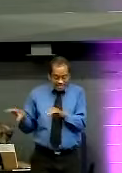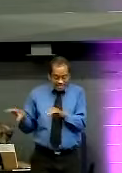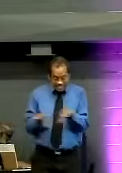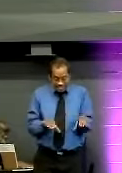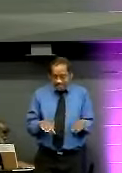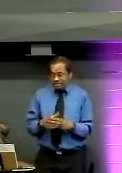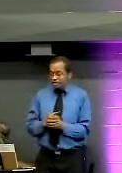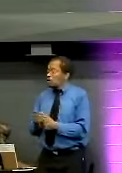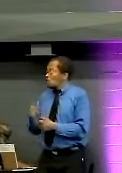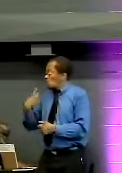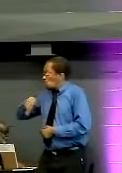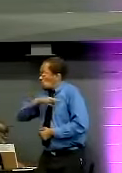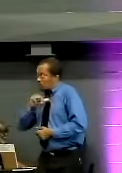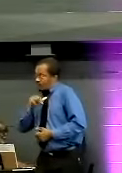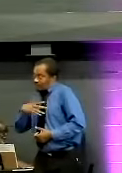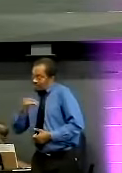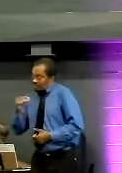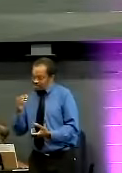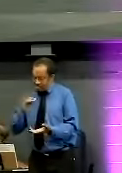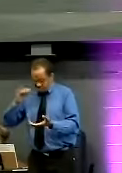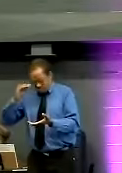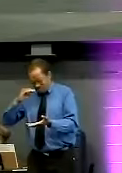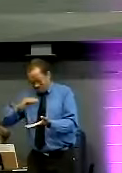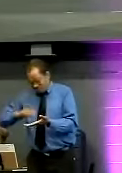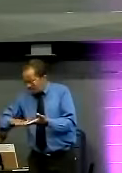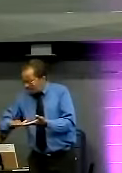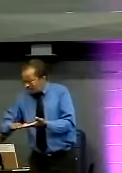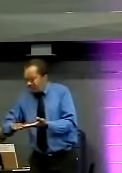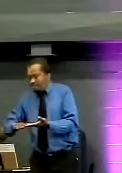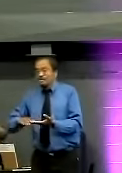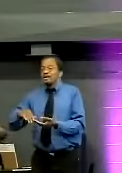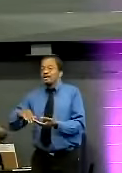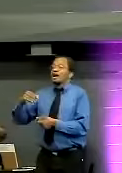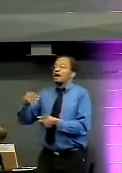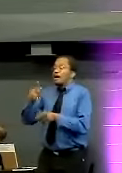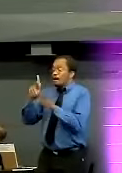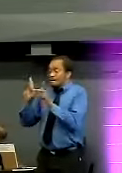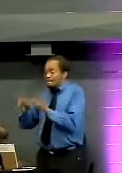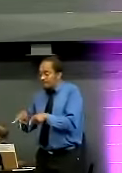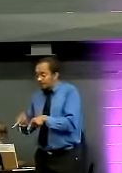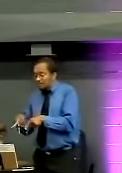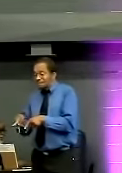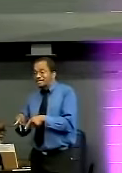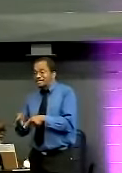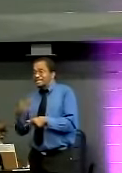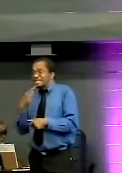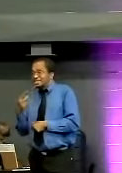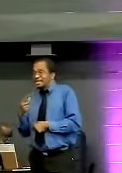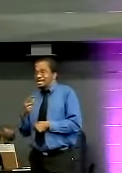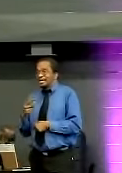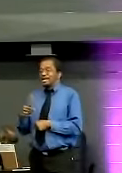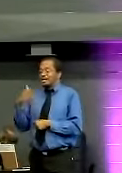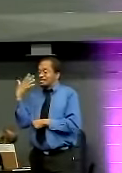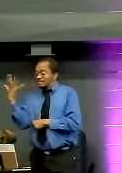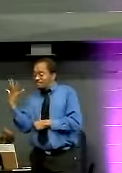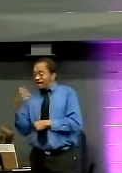to forgive, because we're waiting on them, right? Gary Chapman, who produced love languages, also produced apology languages. And there are 5